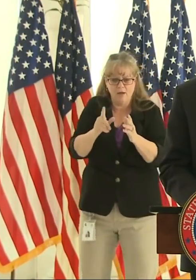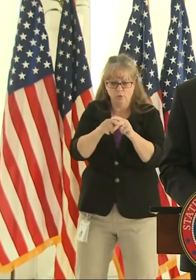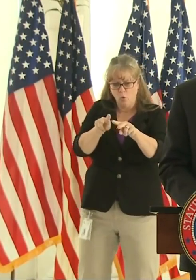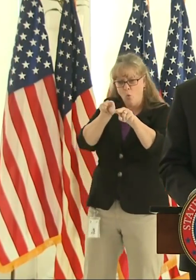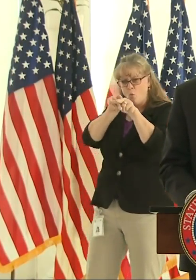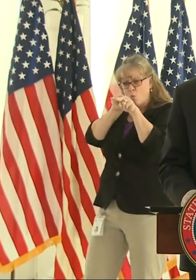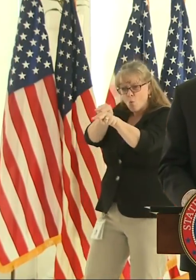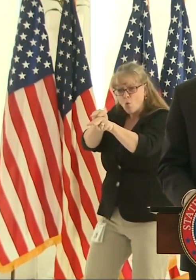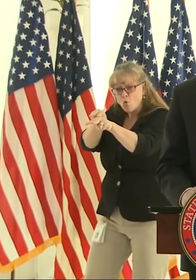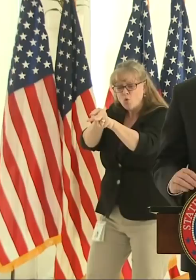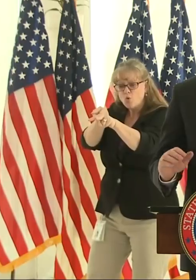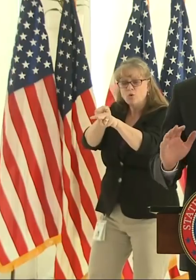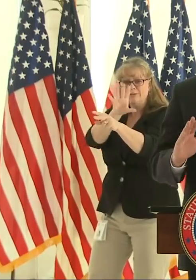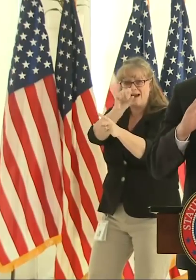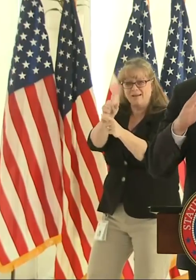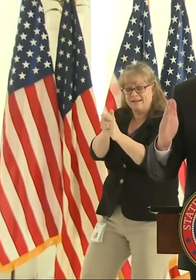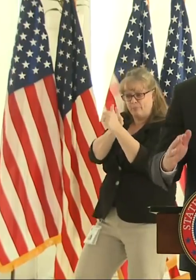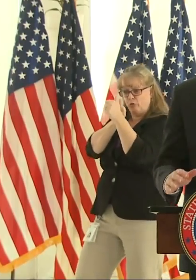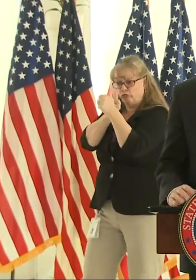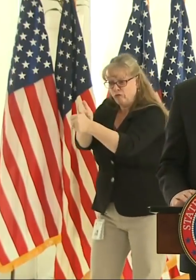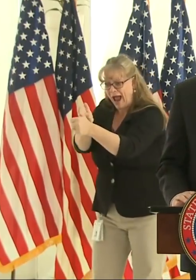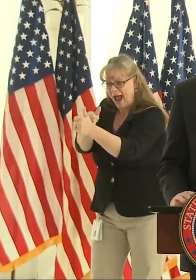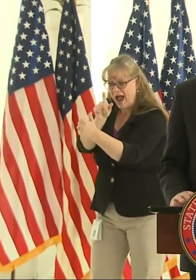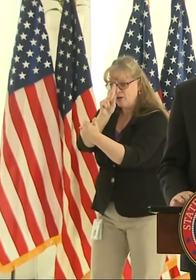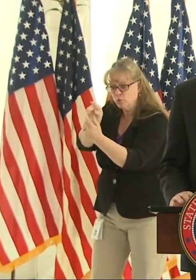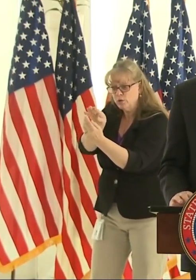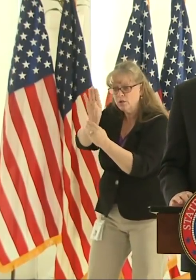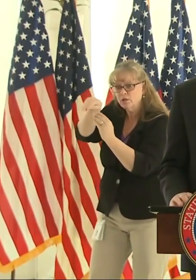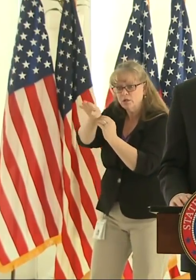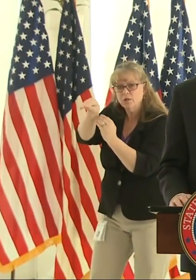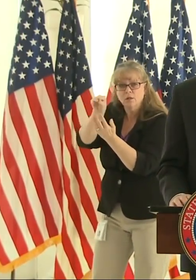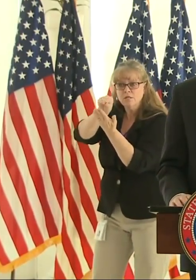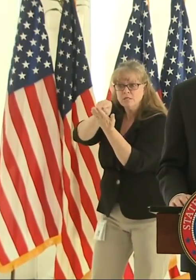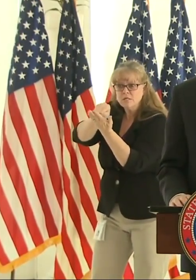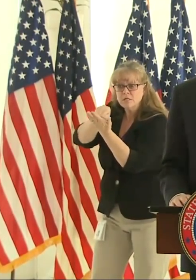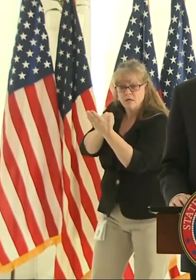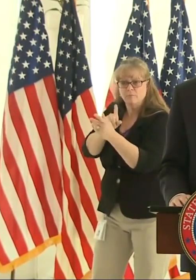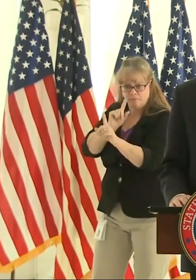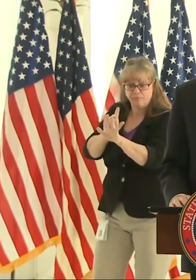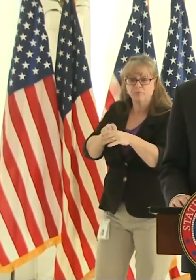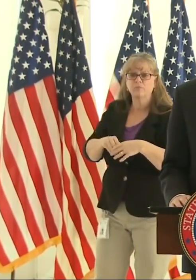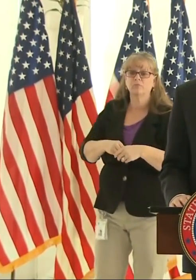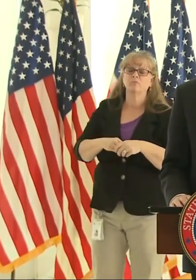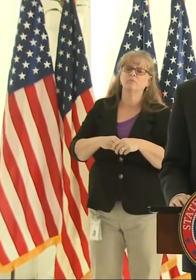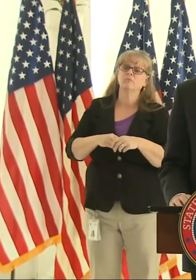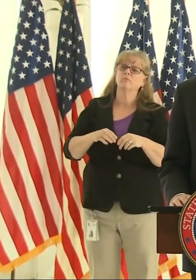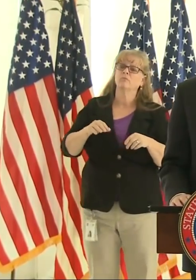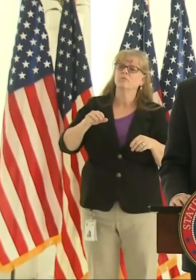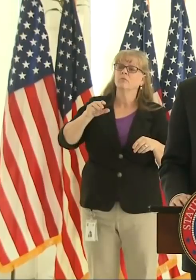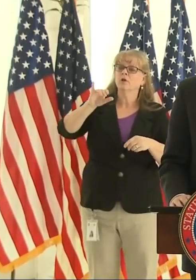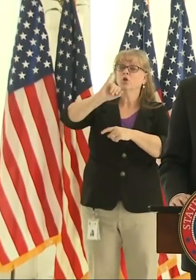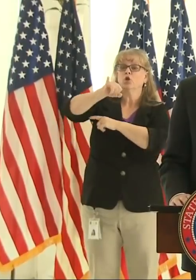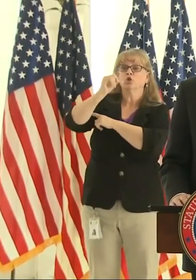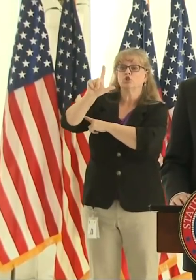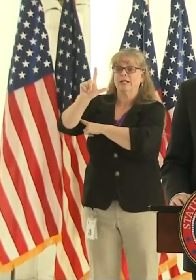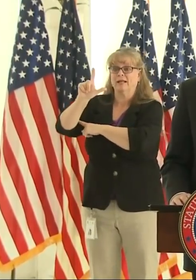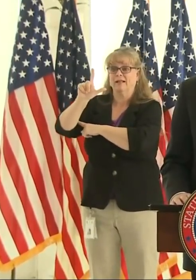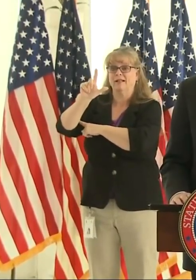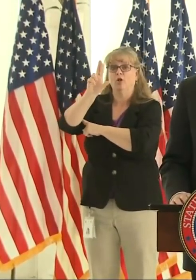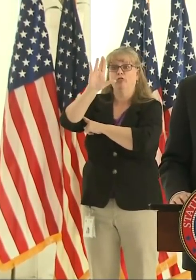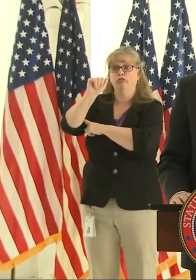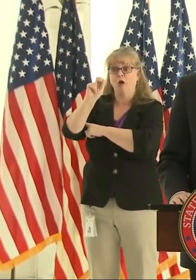those contacts. So it'll take a few days to work out the details with Jill Ryan, our head of Department of Public Health, but I'm very much looking forward